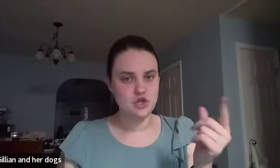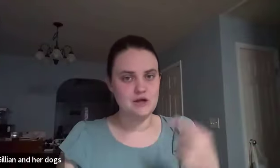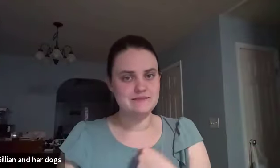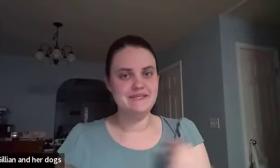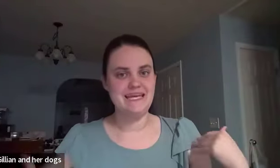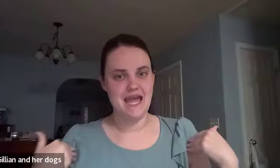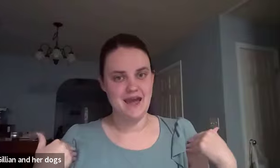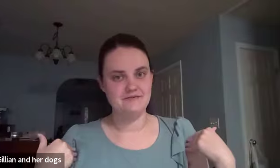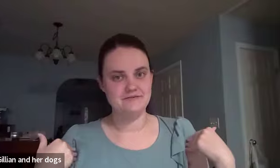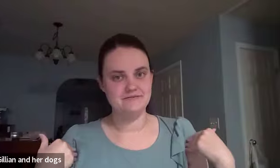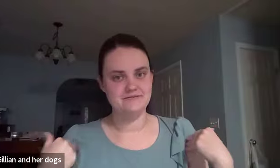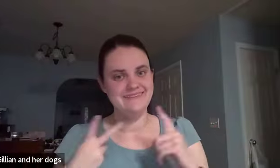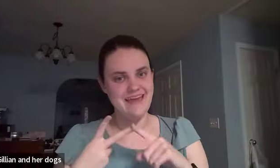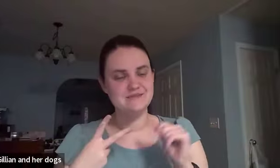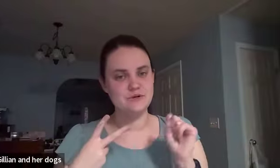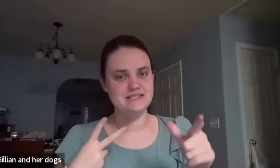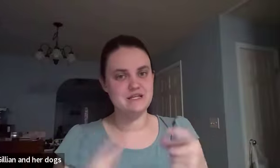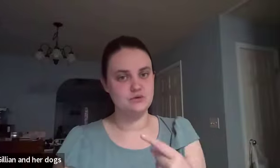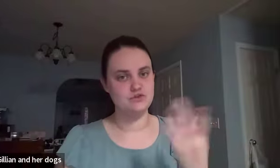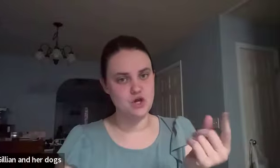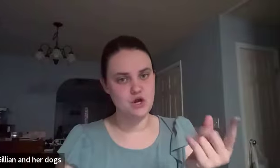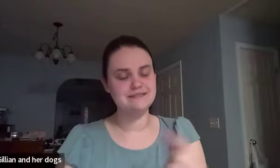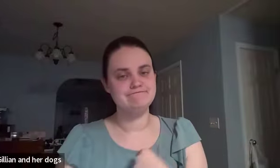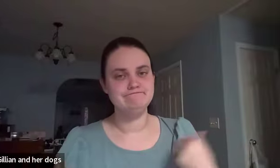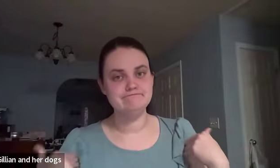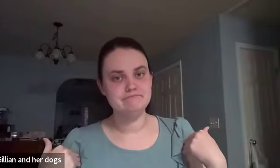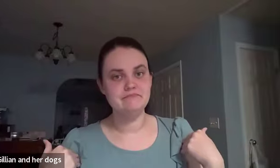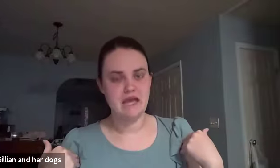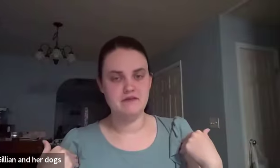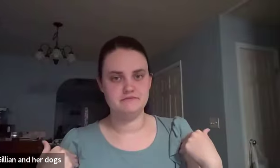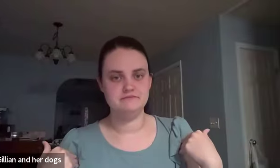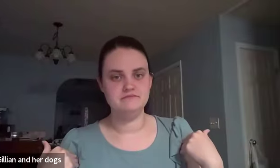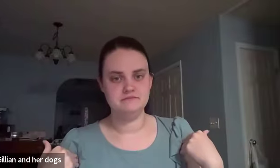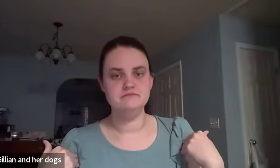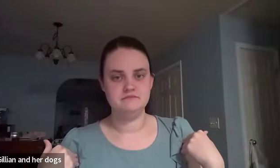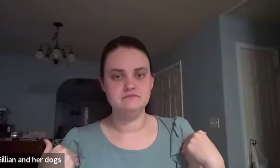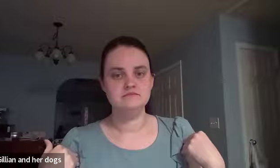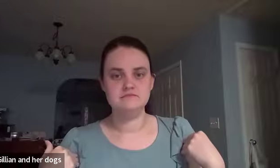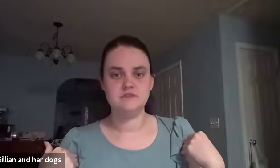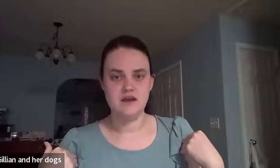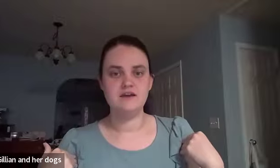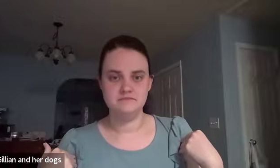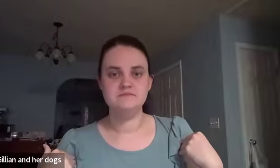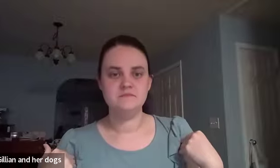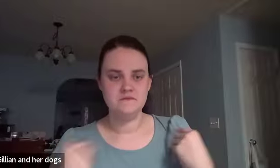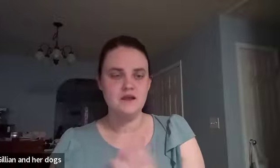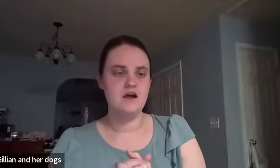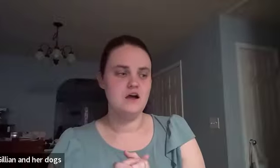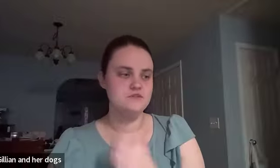dogs me have. That's more ASL. Dogs have. Okay. So